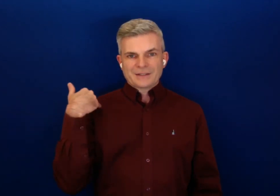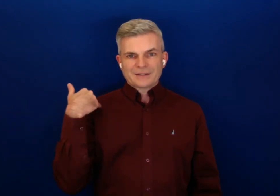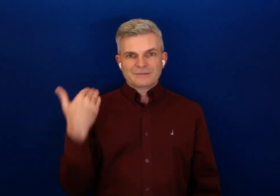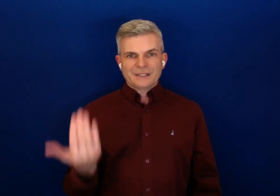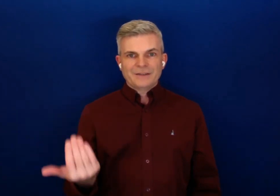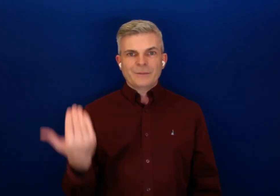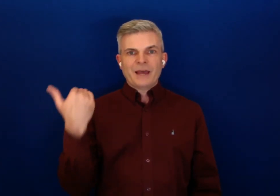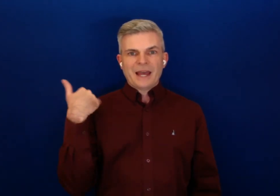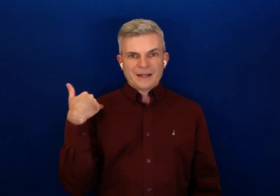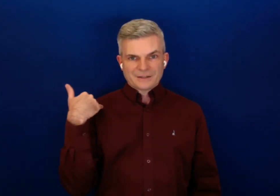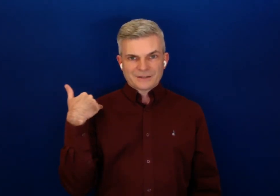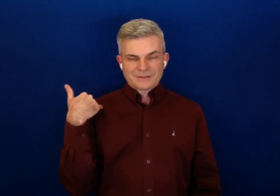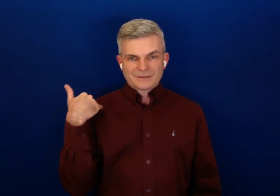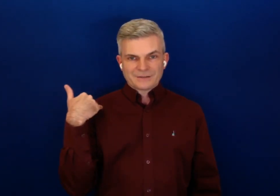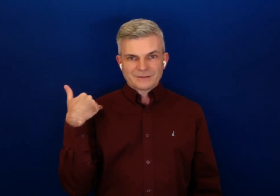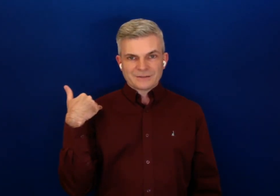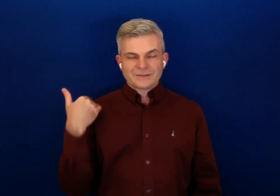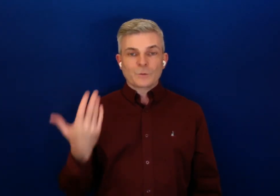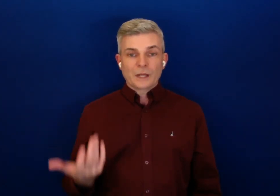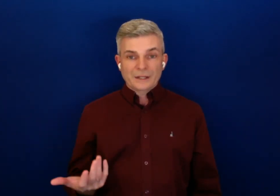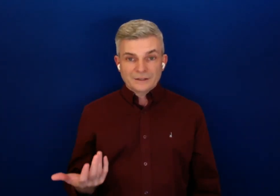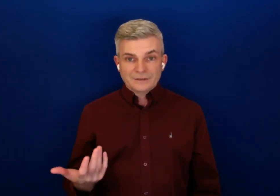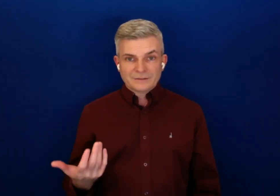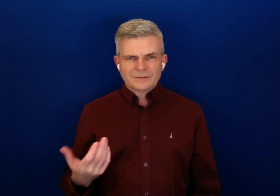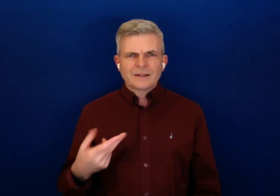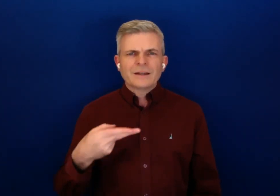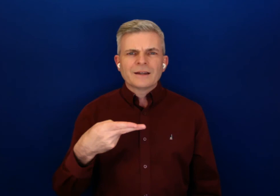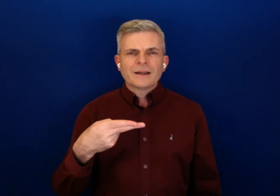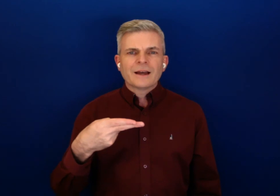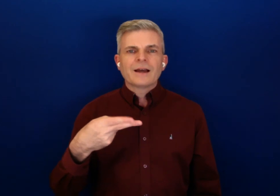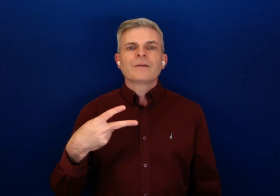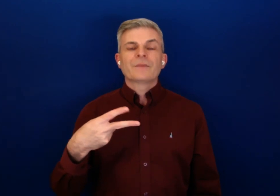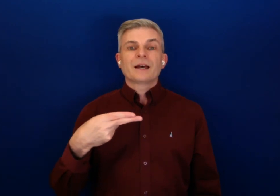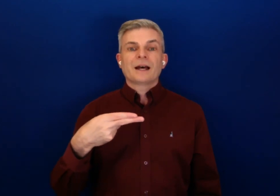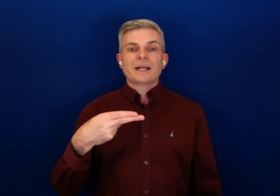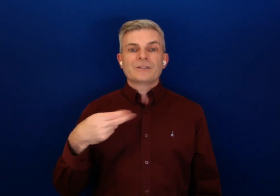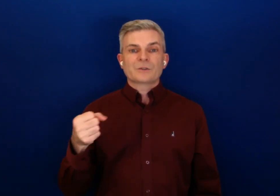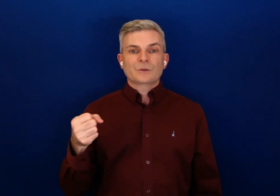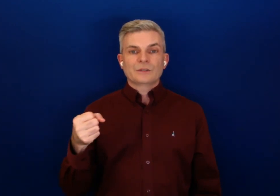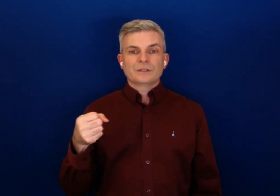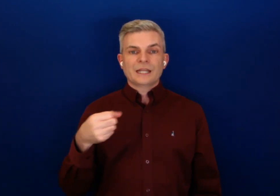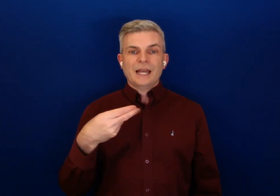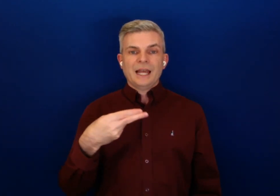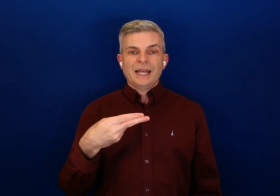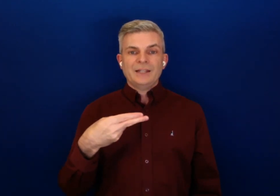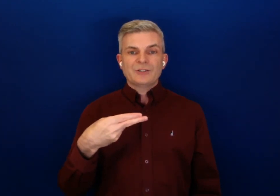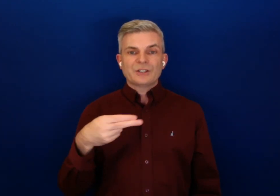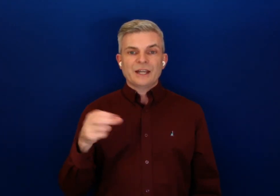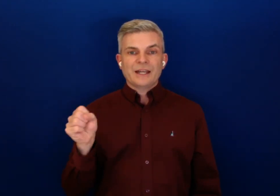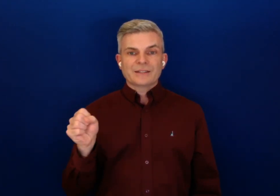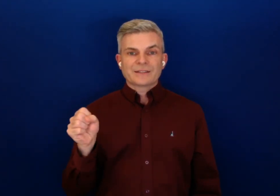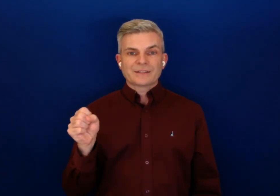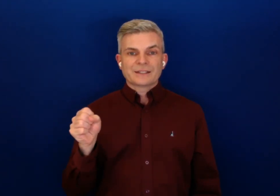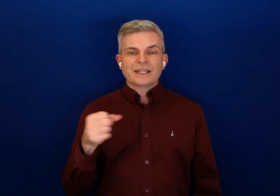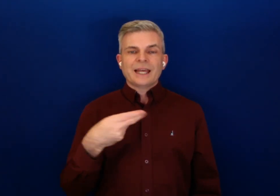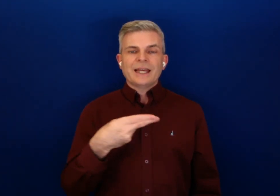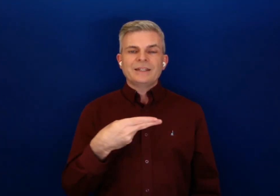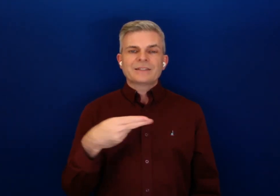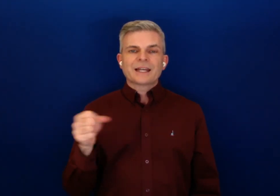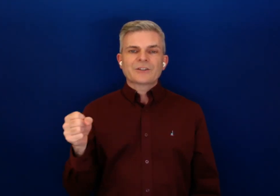Past, in the past. When? High school, HS. And it's